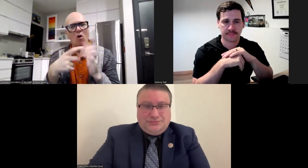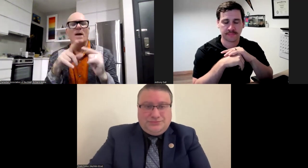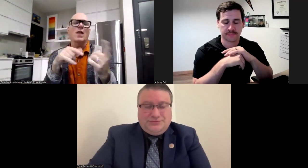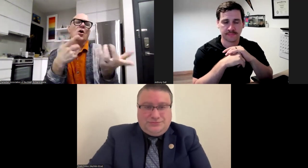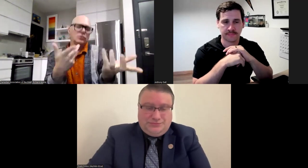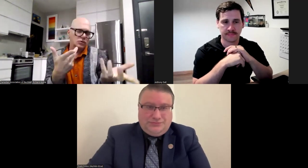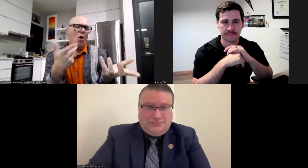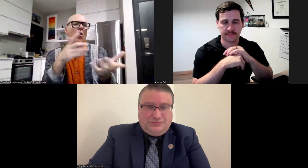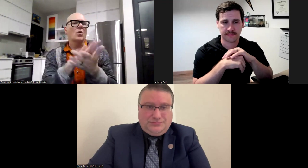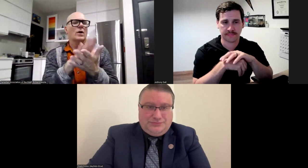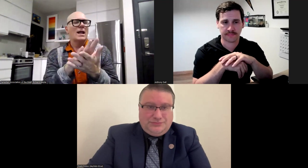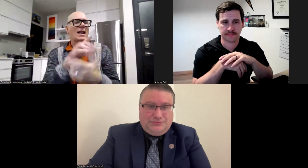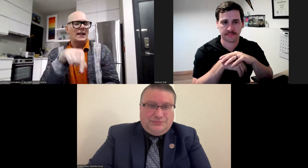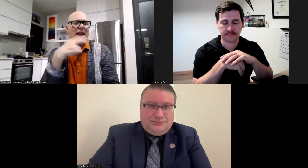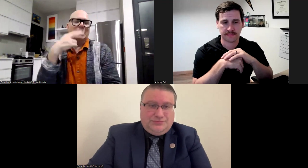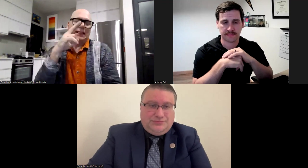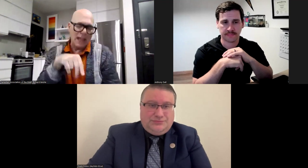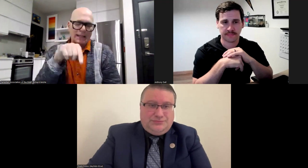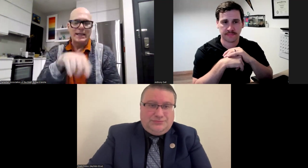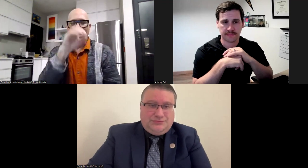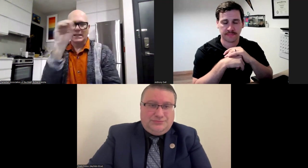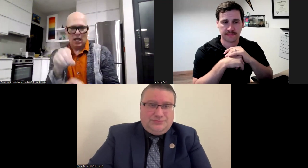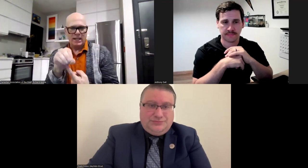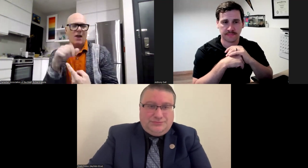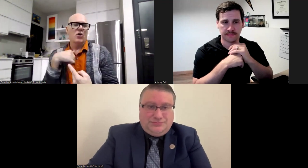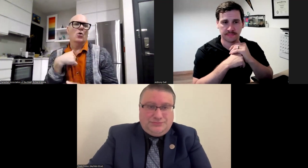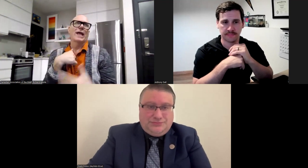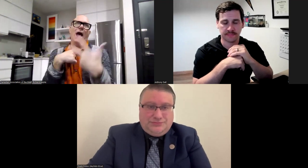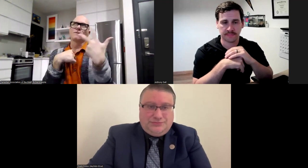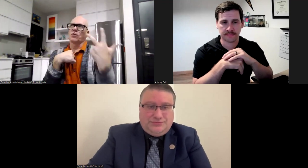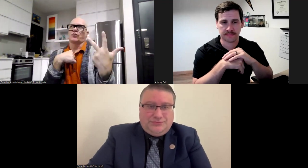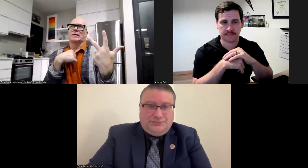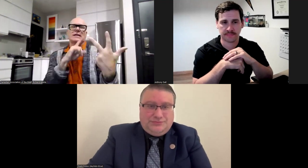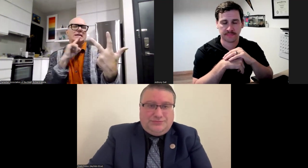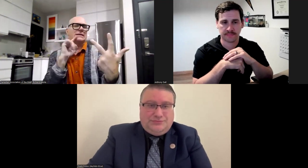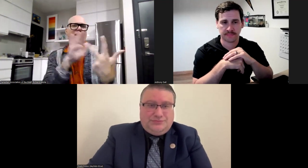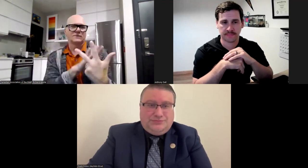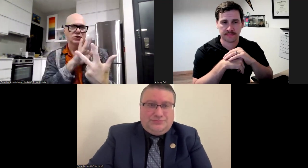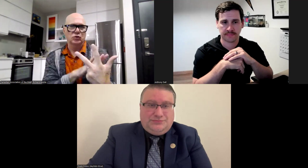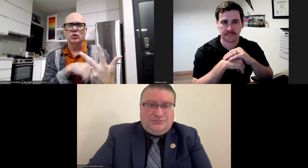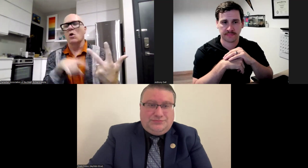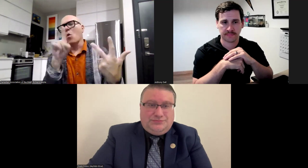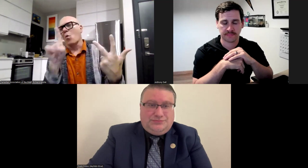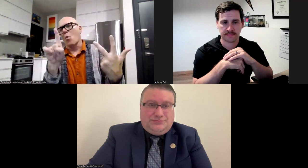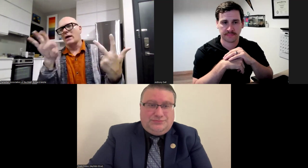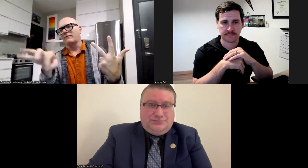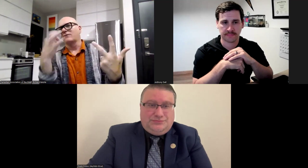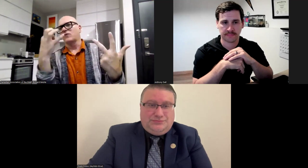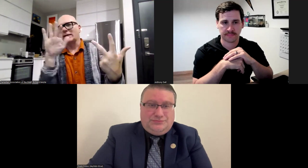easily disappear and fall through the cracks. And so when we're thinking about education in schools, we've been really lucky to have 3